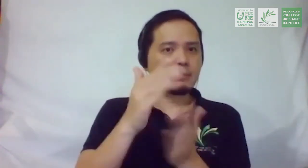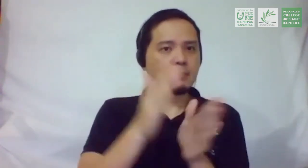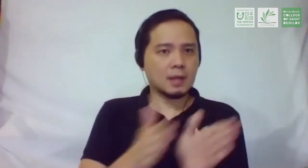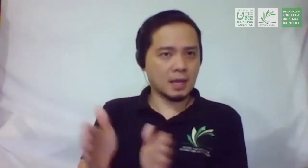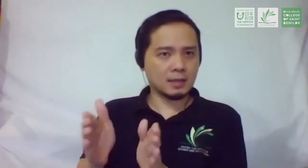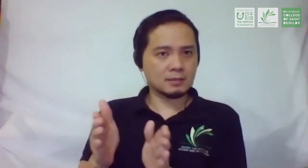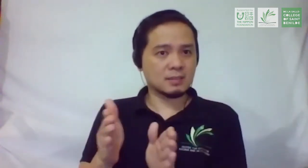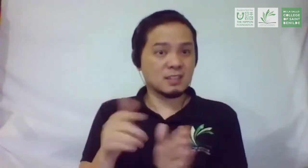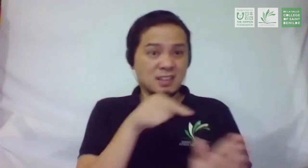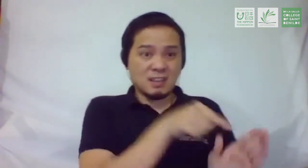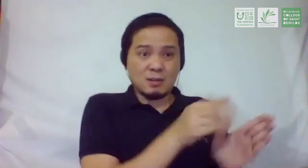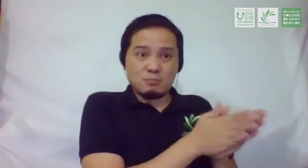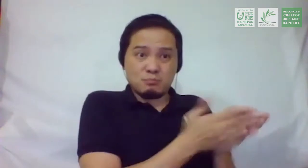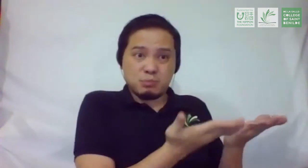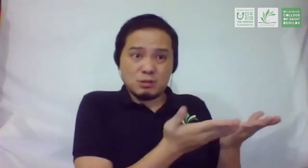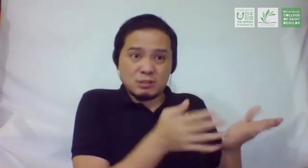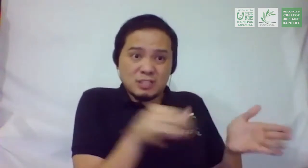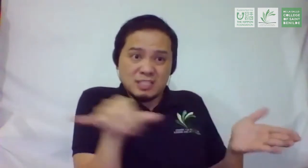book.